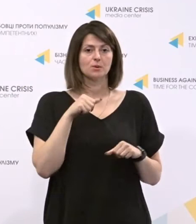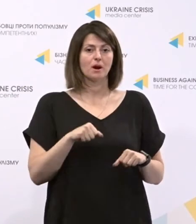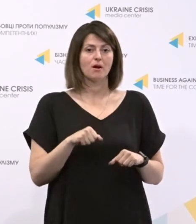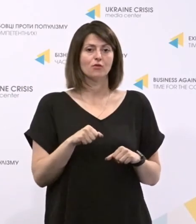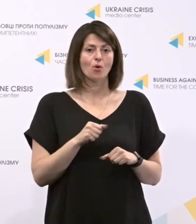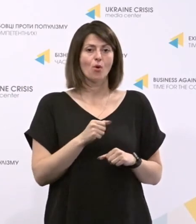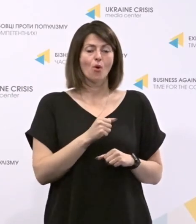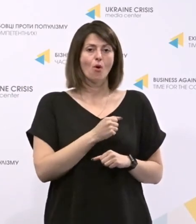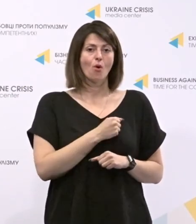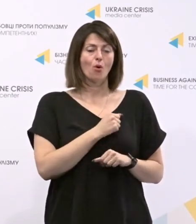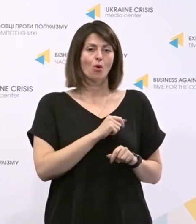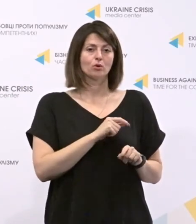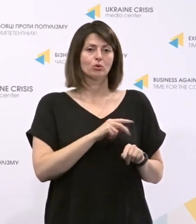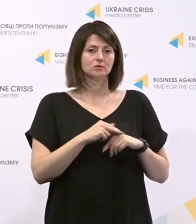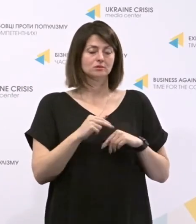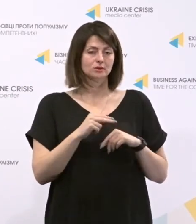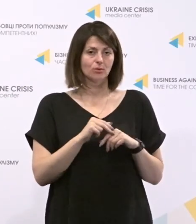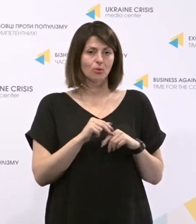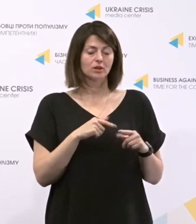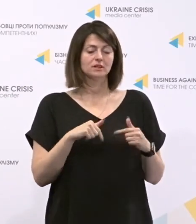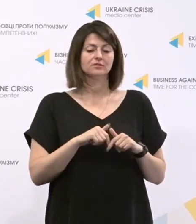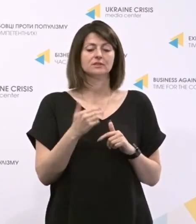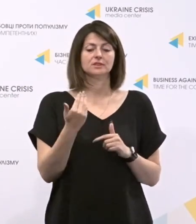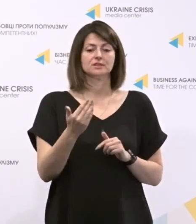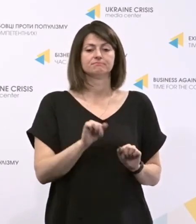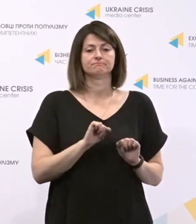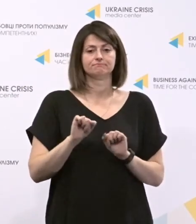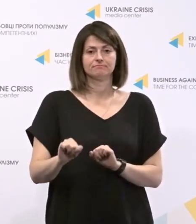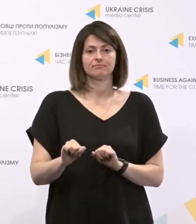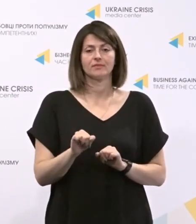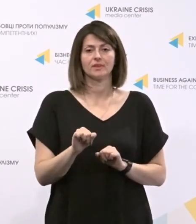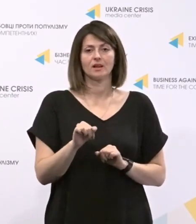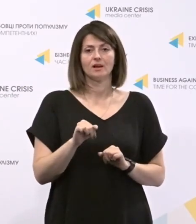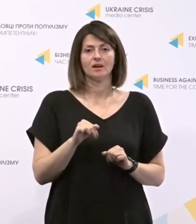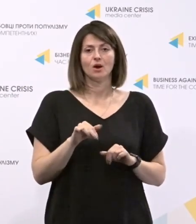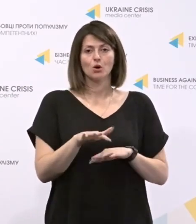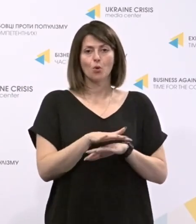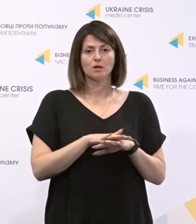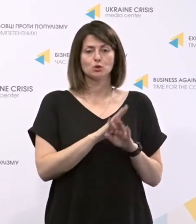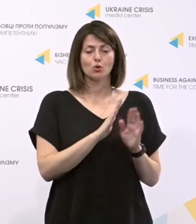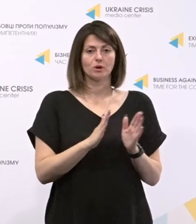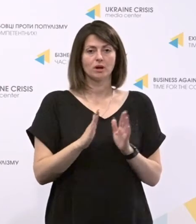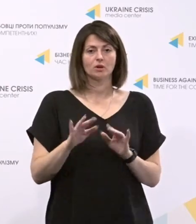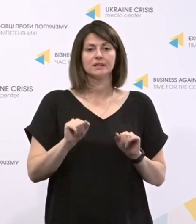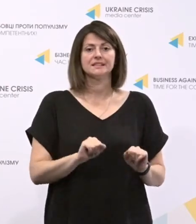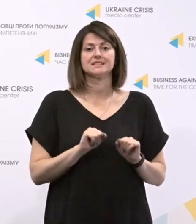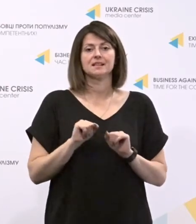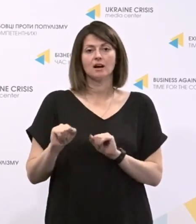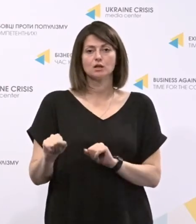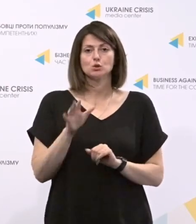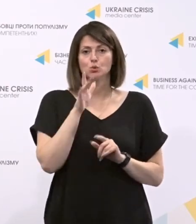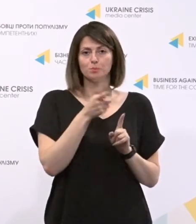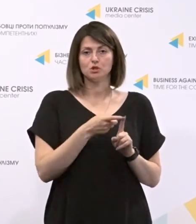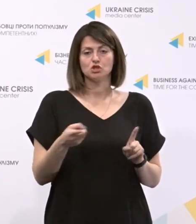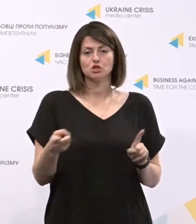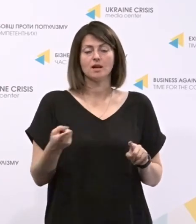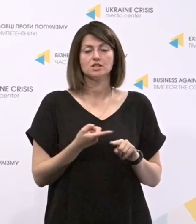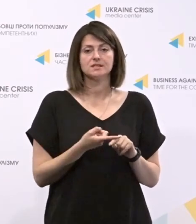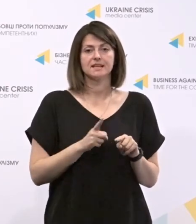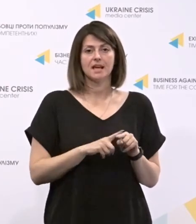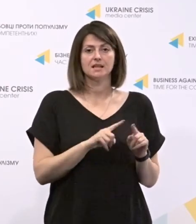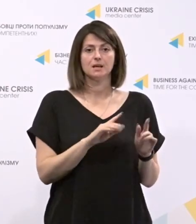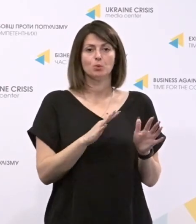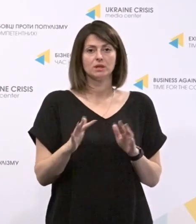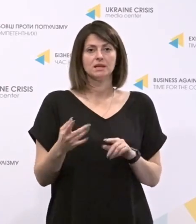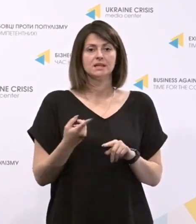This clearly demonstrates the professionalism and capability of law enforcement to ensure that the